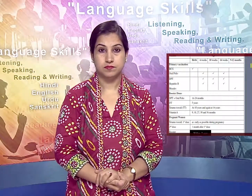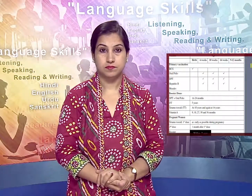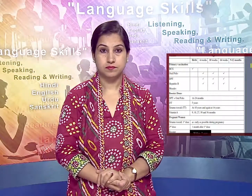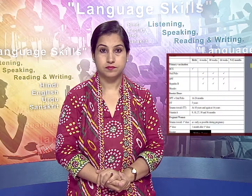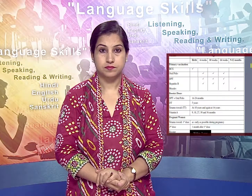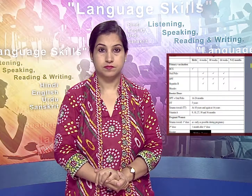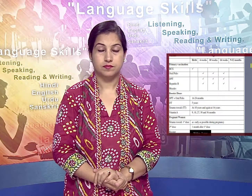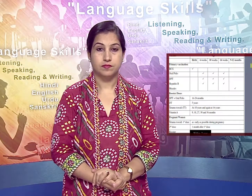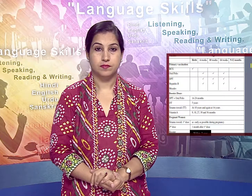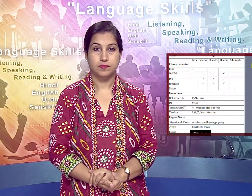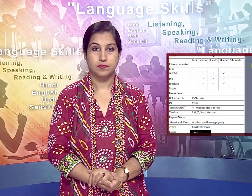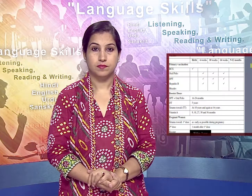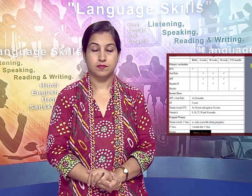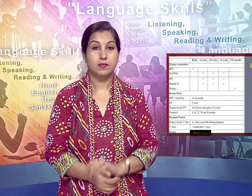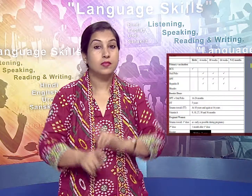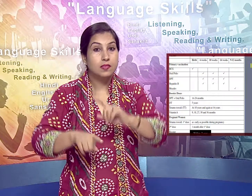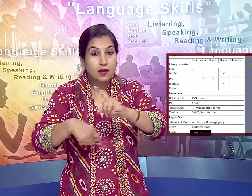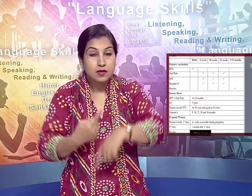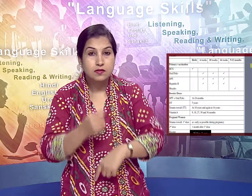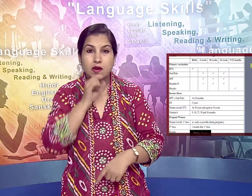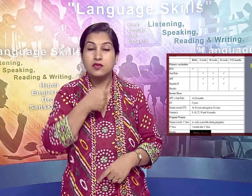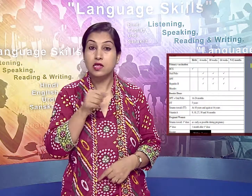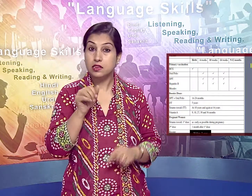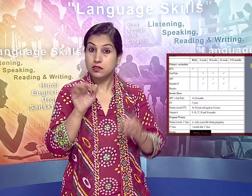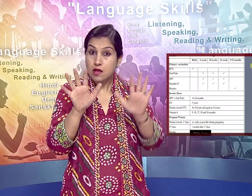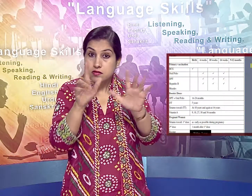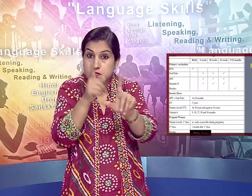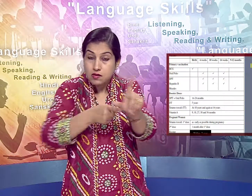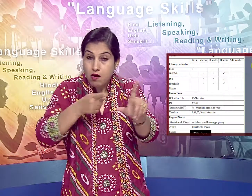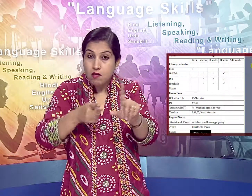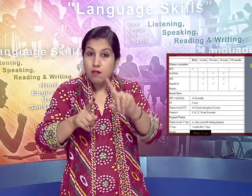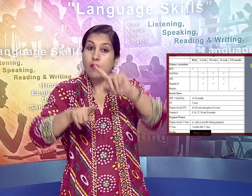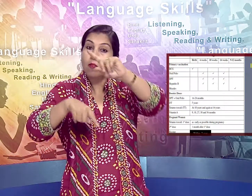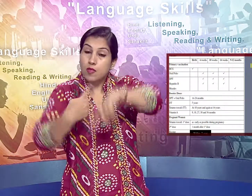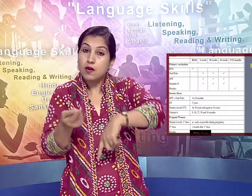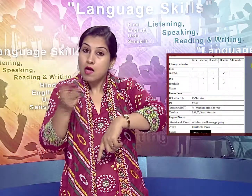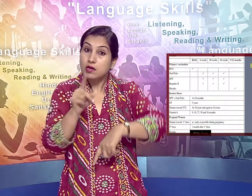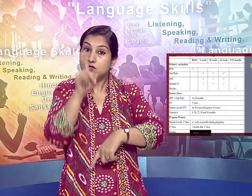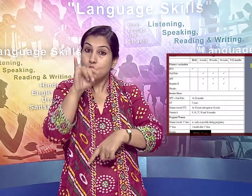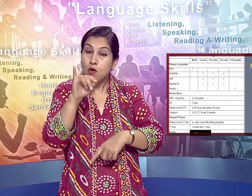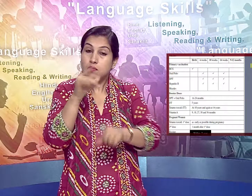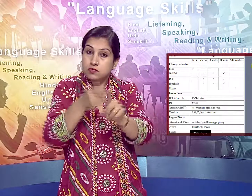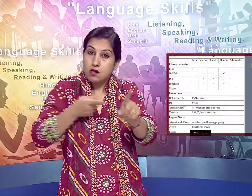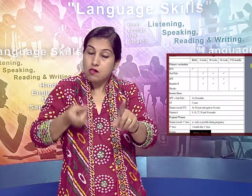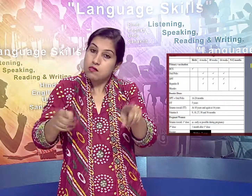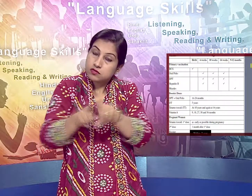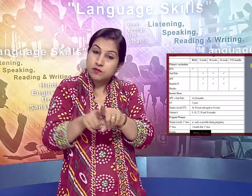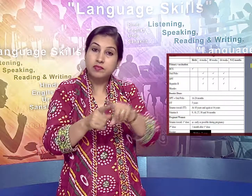dose is given. At 10 years and then again at 16 years,